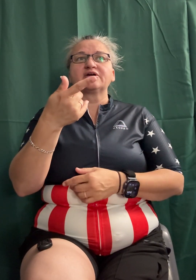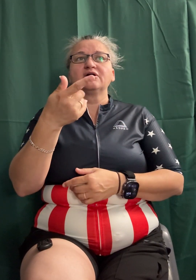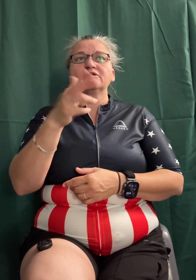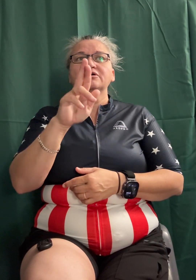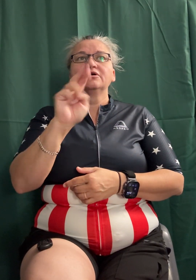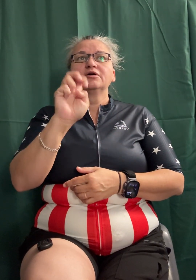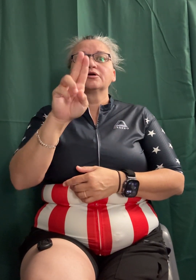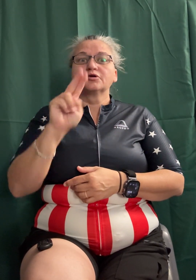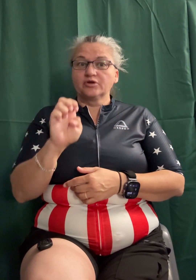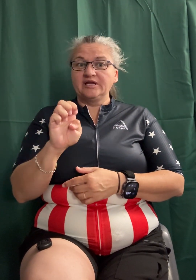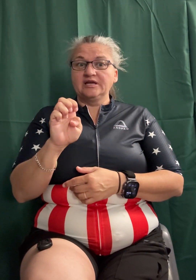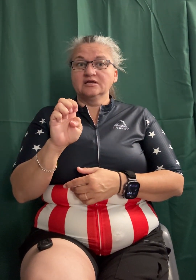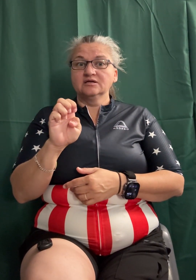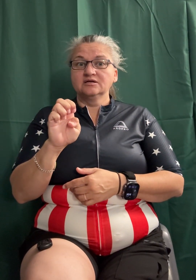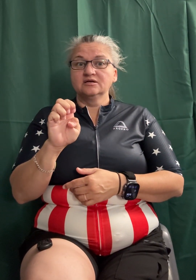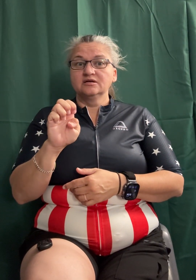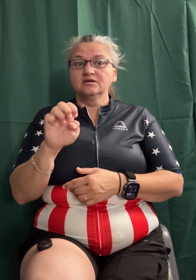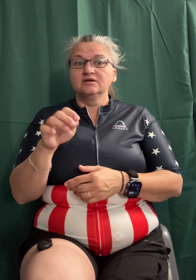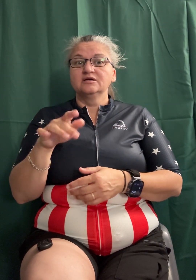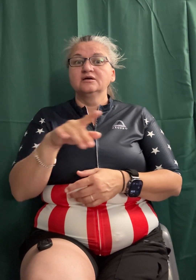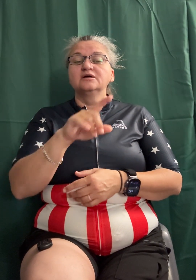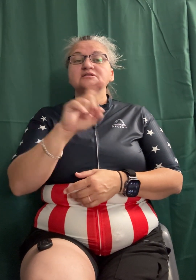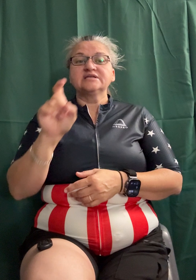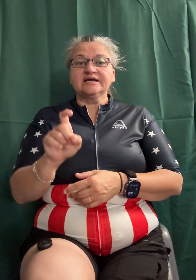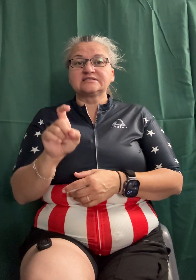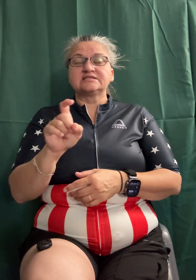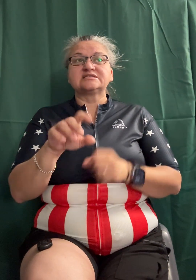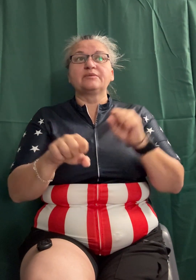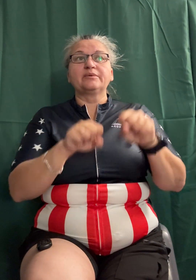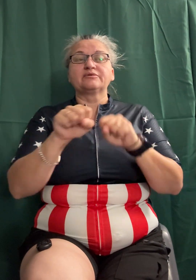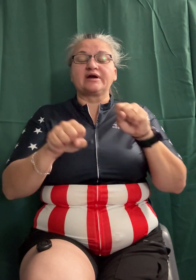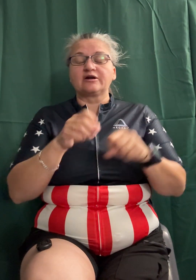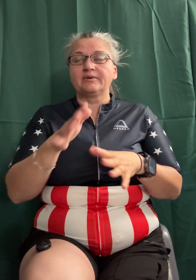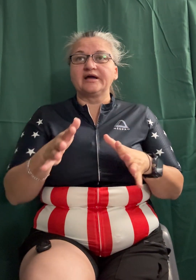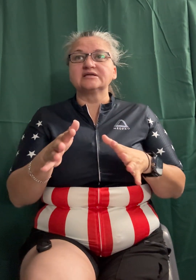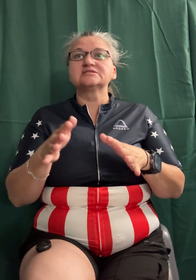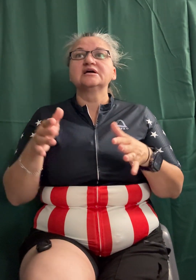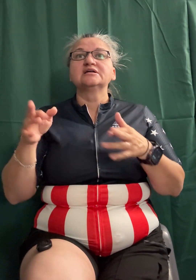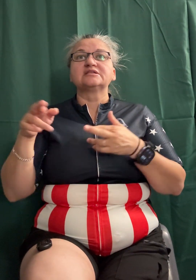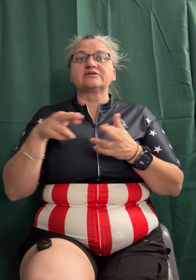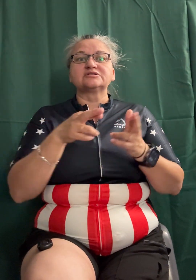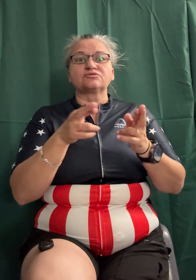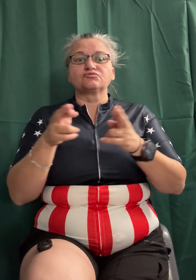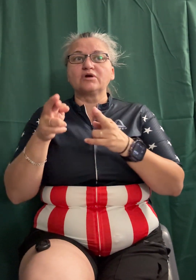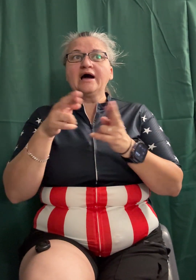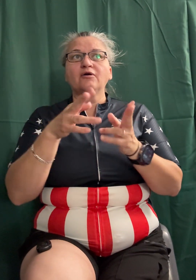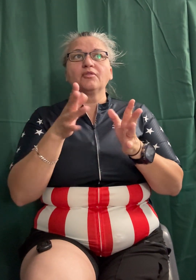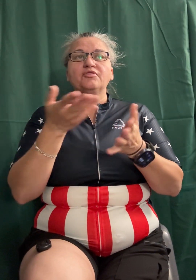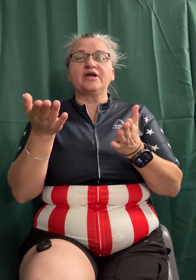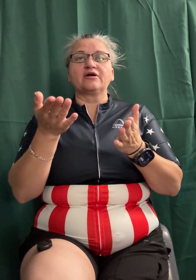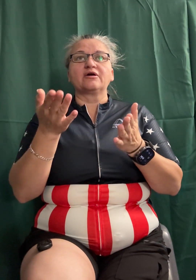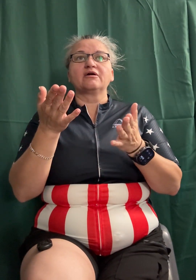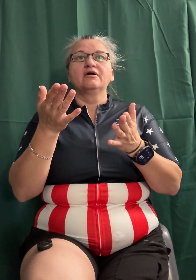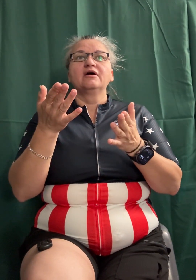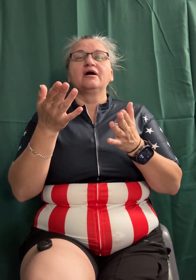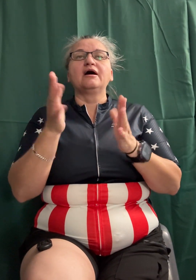called Green, Texas, and we would ride our bikes. There is a route there